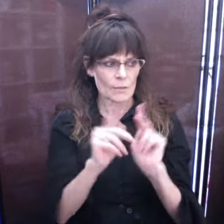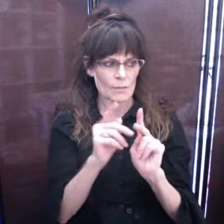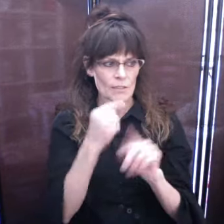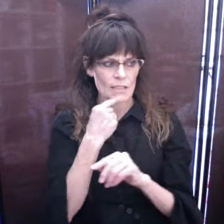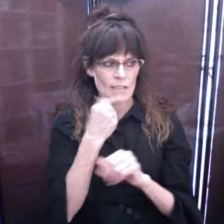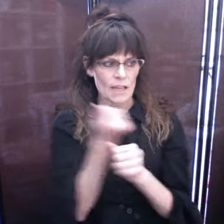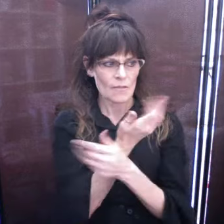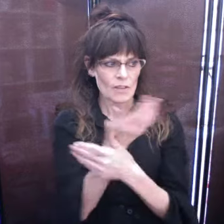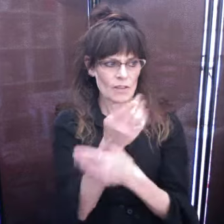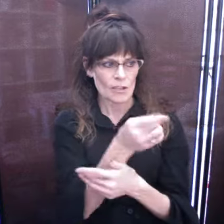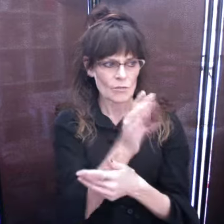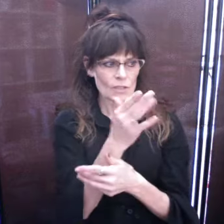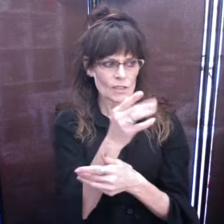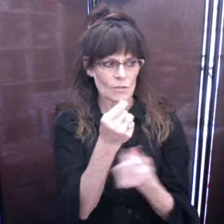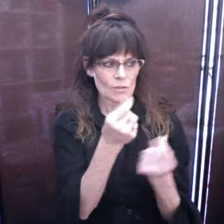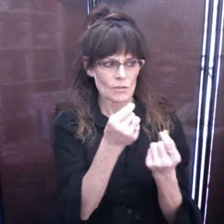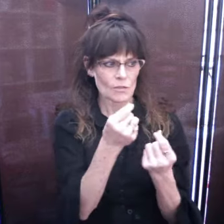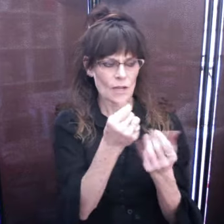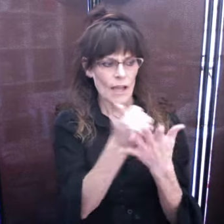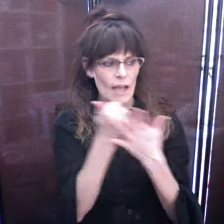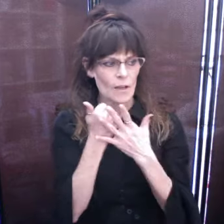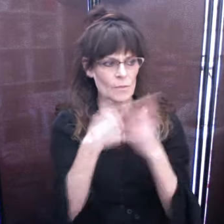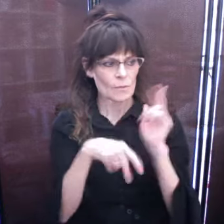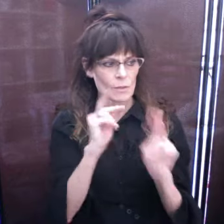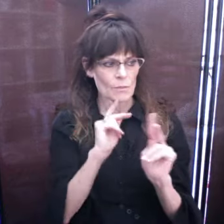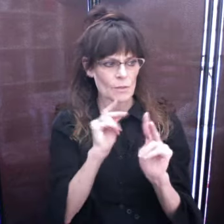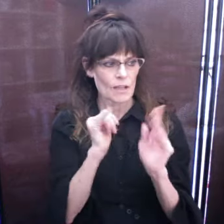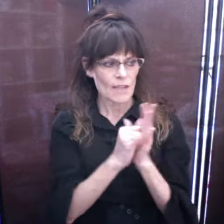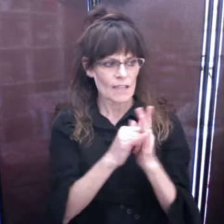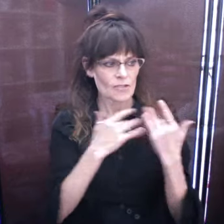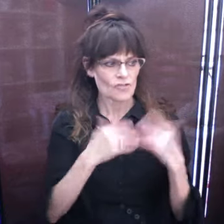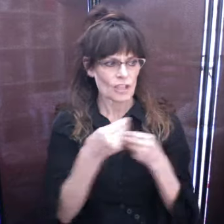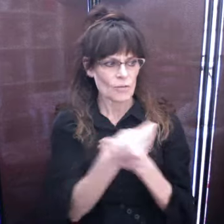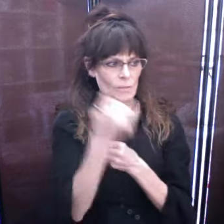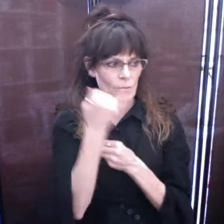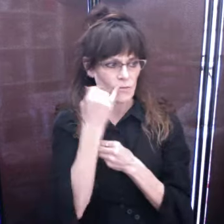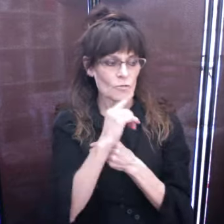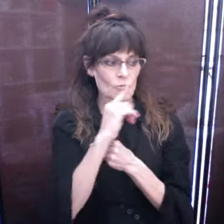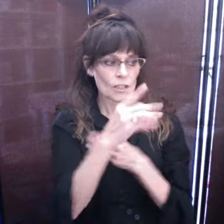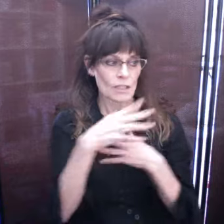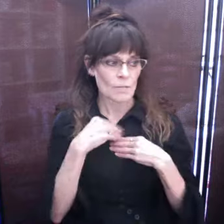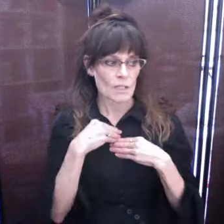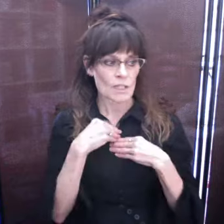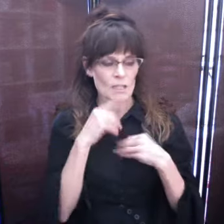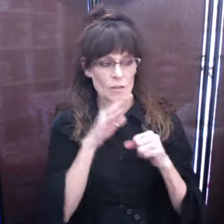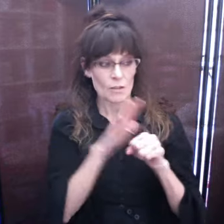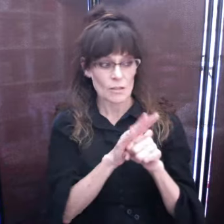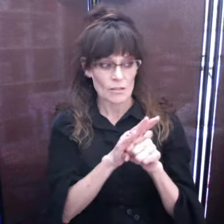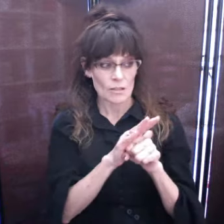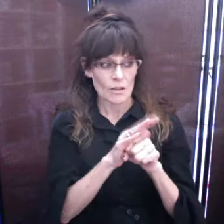you seem to do seems to help people. And that's very generous. But if you're really committed and you seem committed to paying it, why don't you use that money